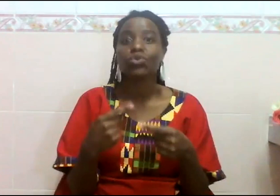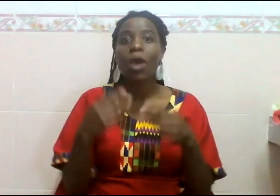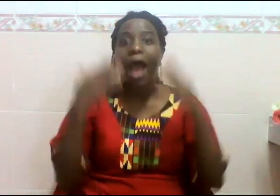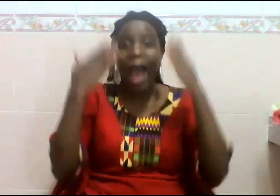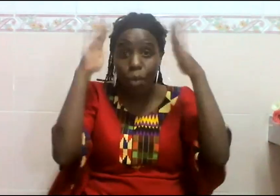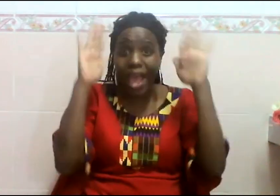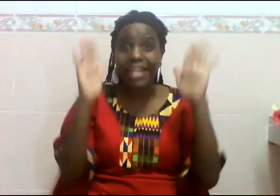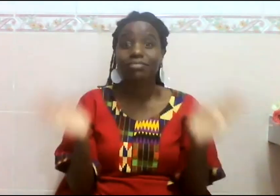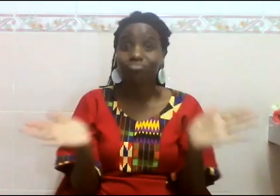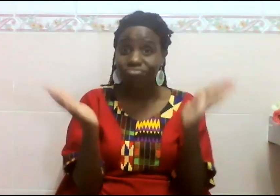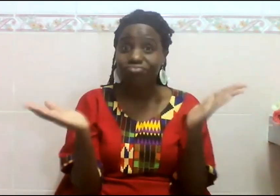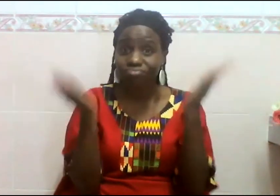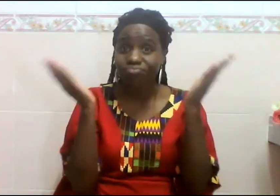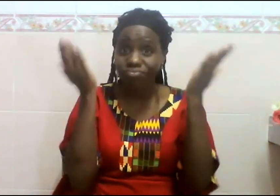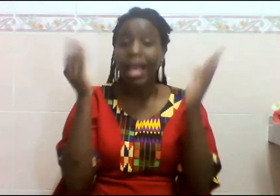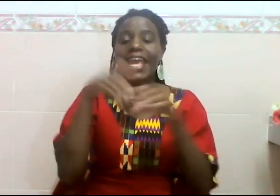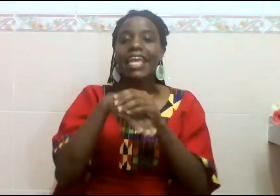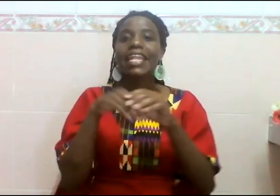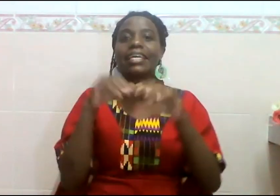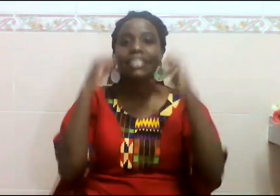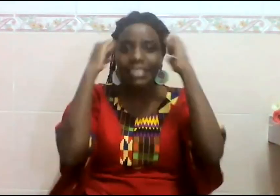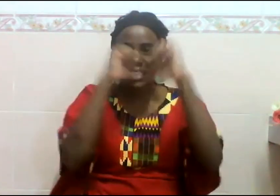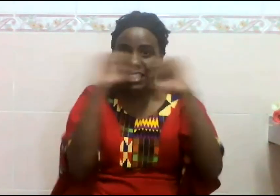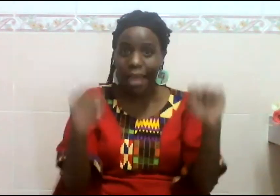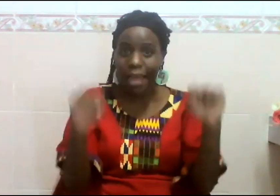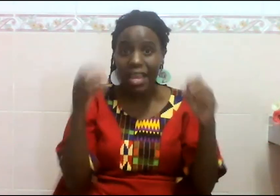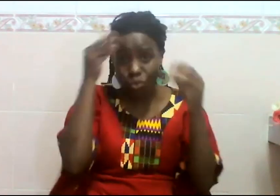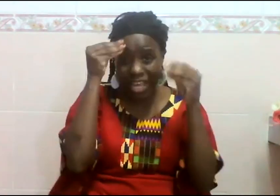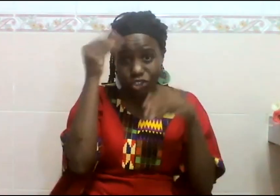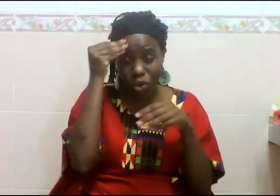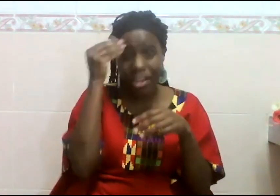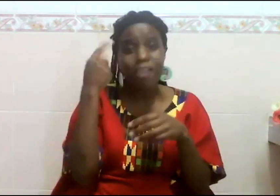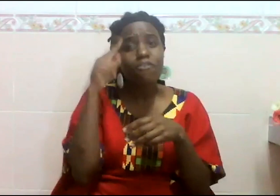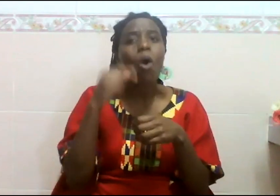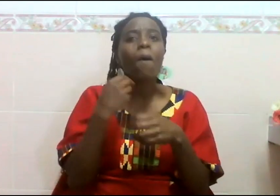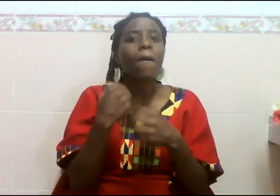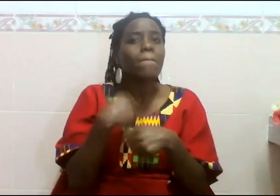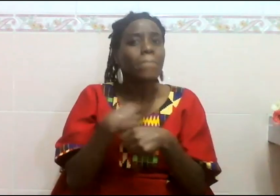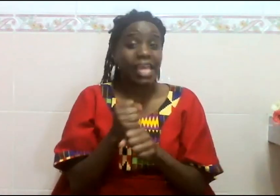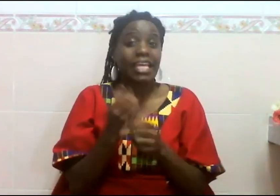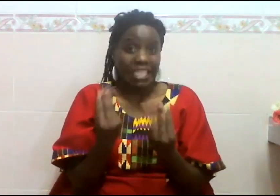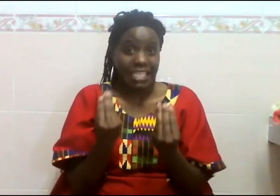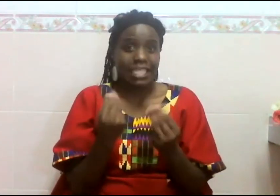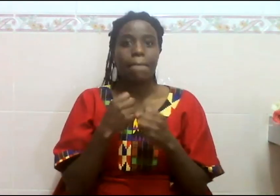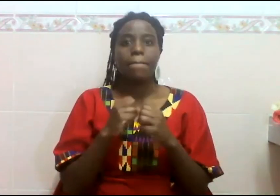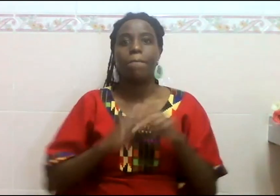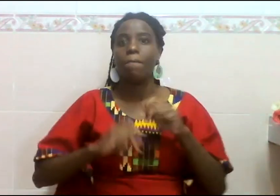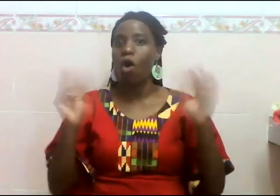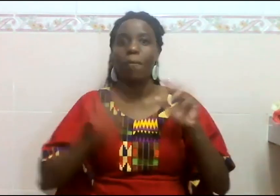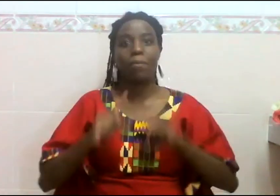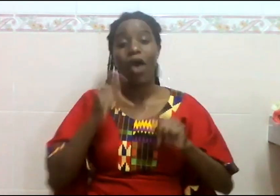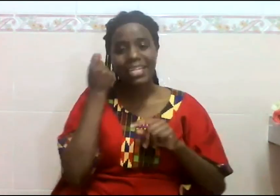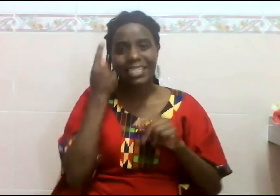our education spaces. Though I know it's not as easy as that, because once you